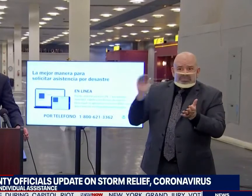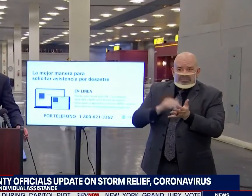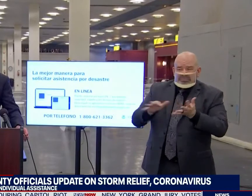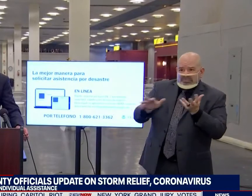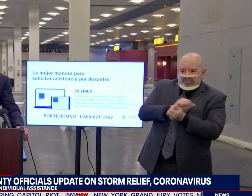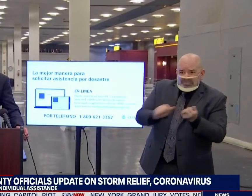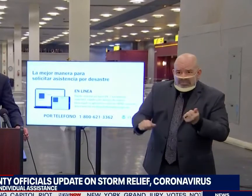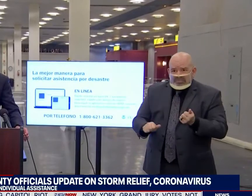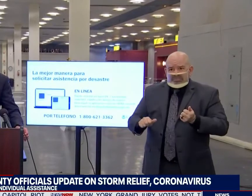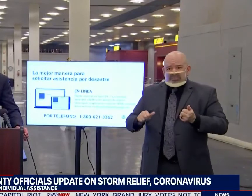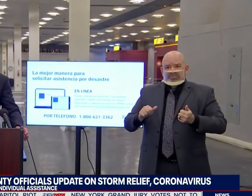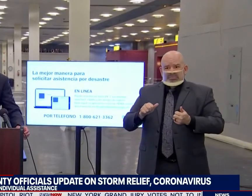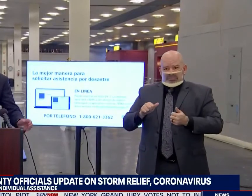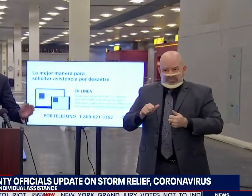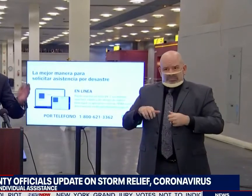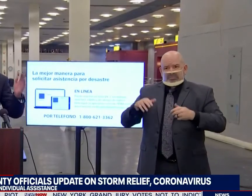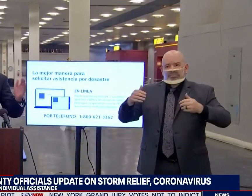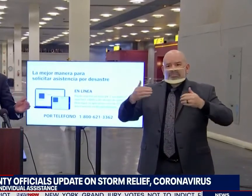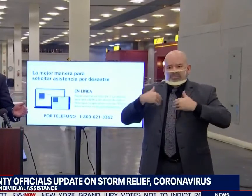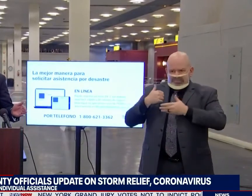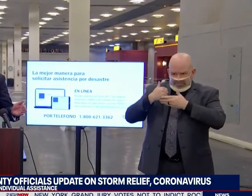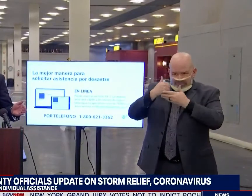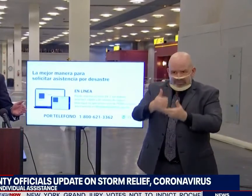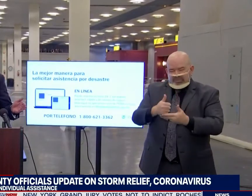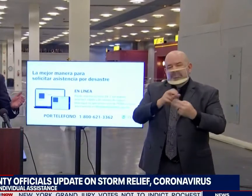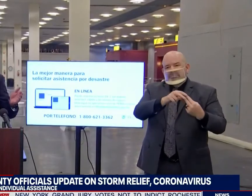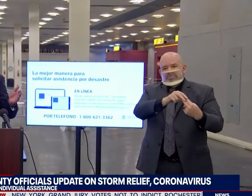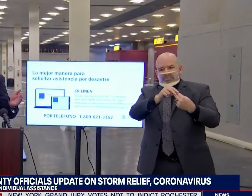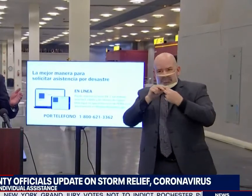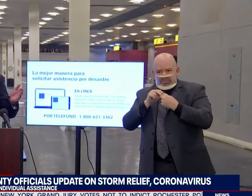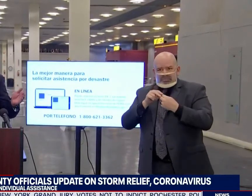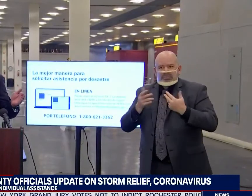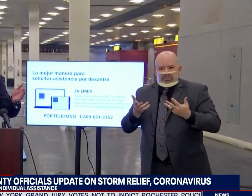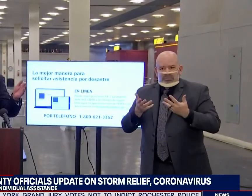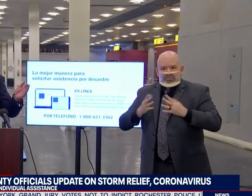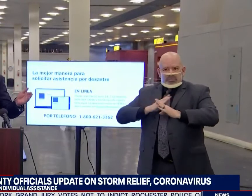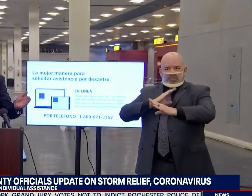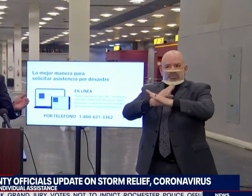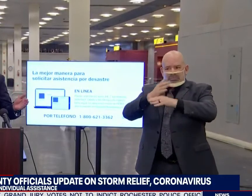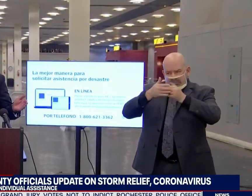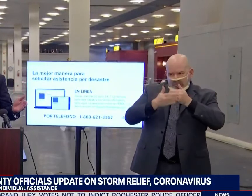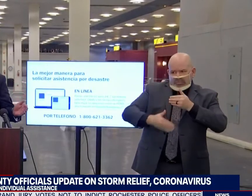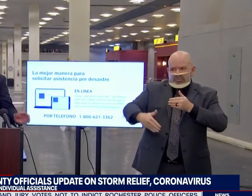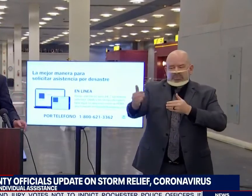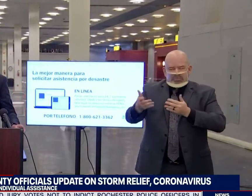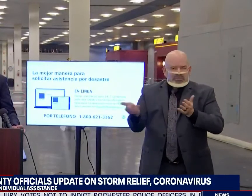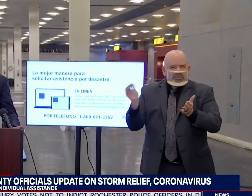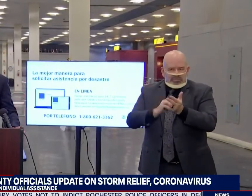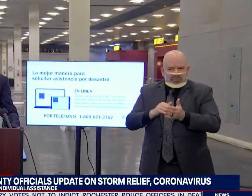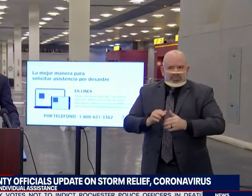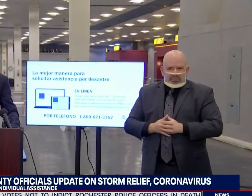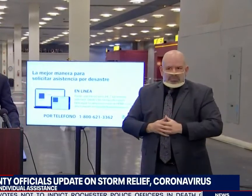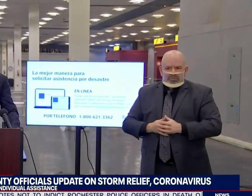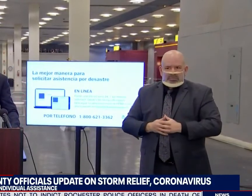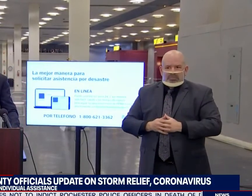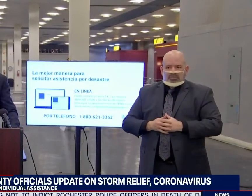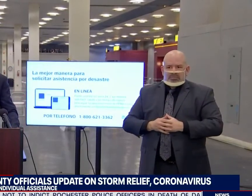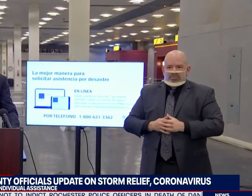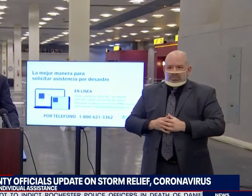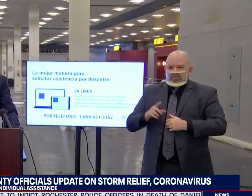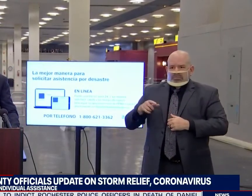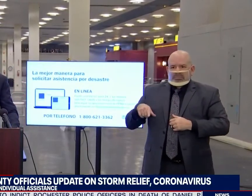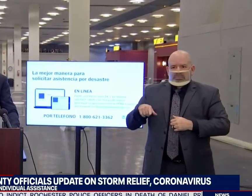many individuals will qualify for assistance. The bottom line is this. We encourage all individuals to apply. There is no cost to